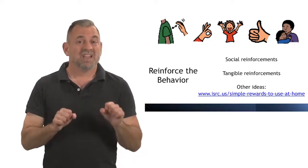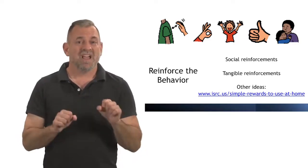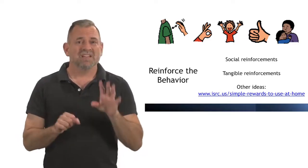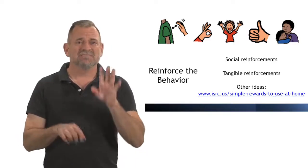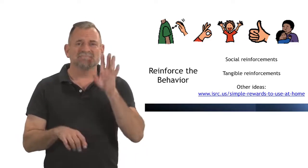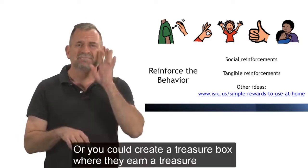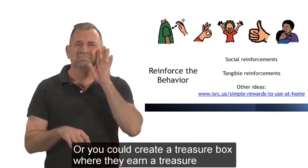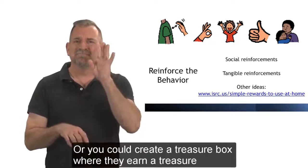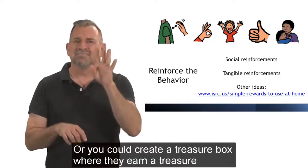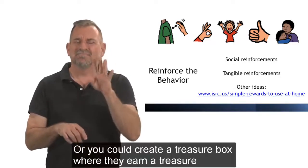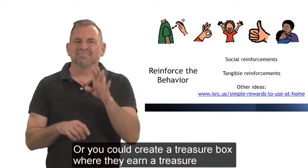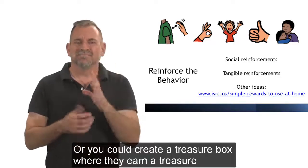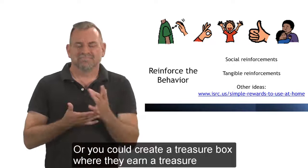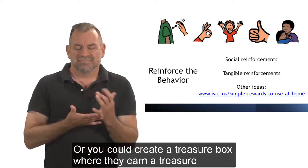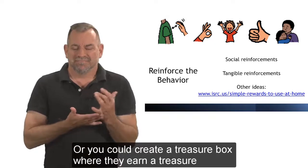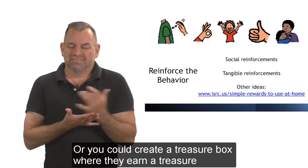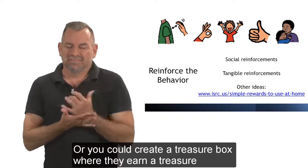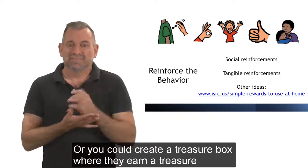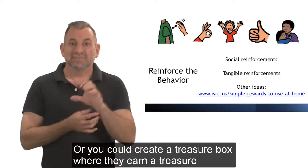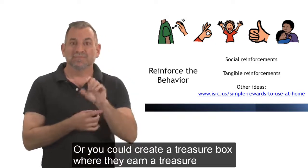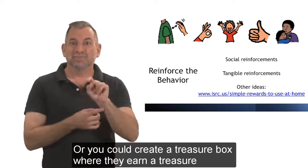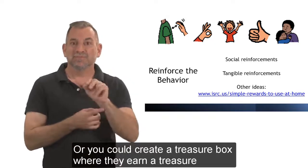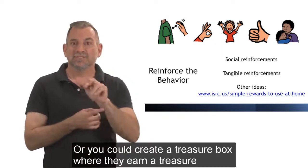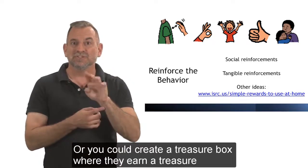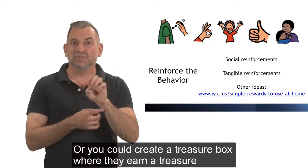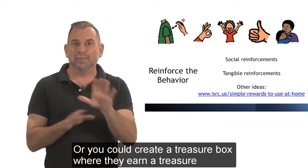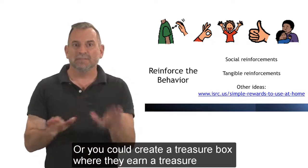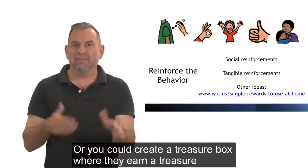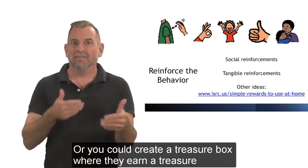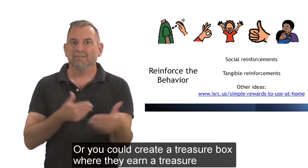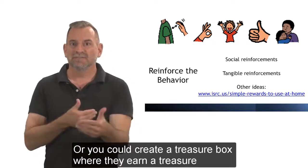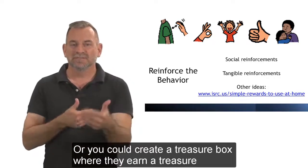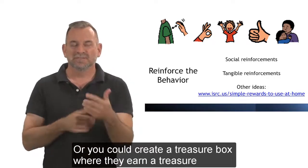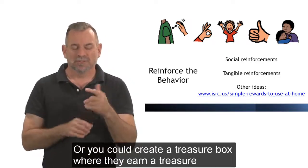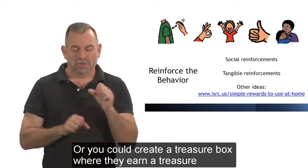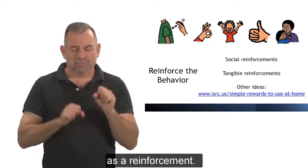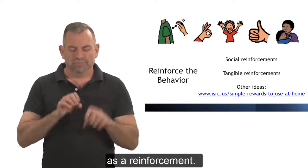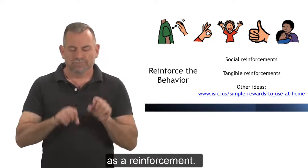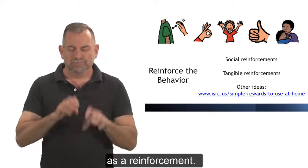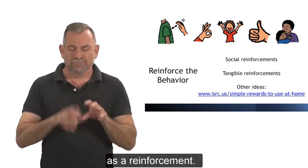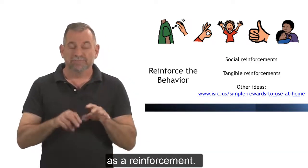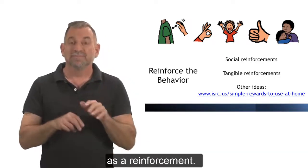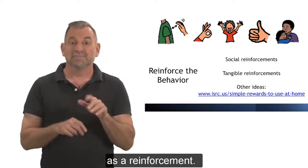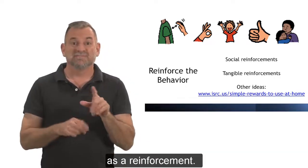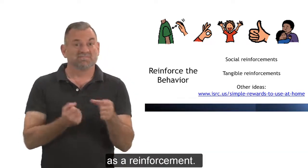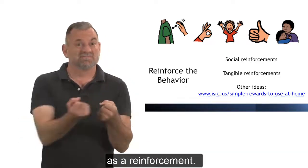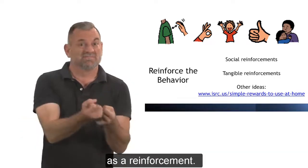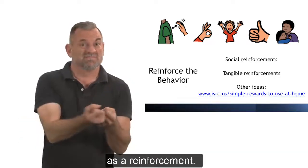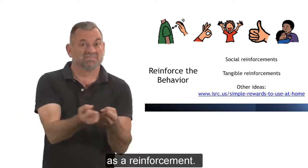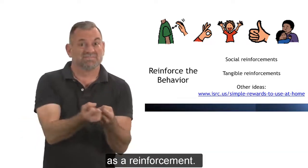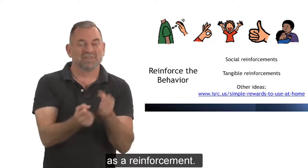Or you could create a treasure box where they earn a treasure as a reinforcement.